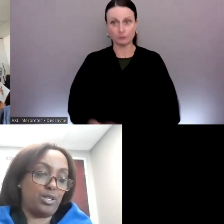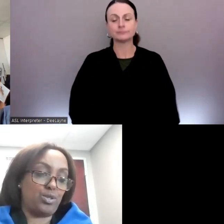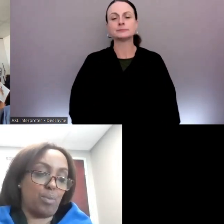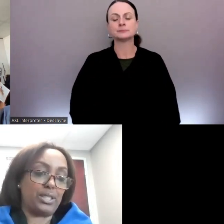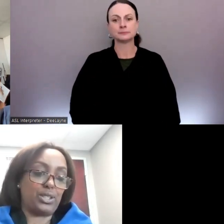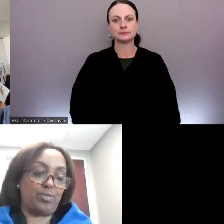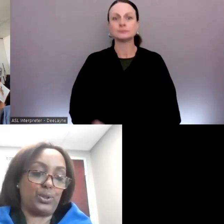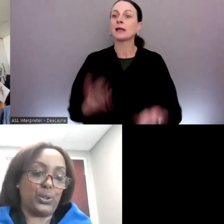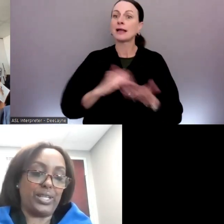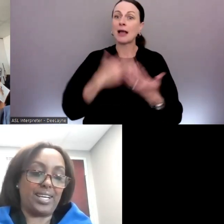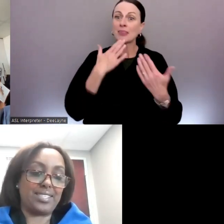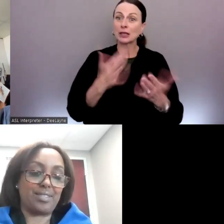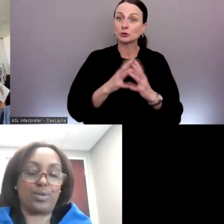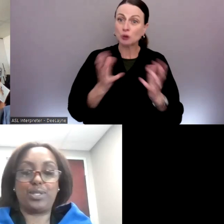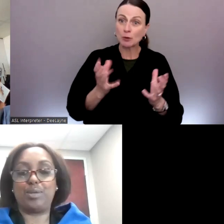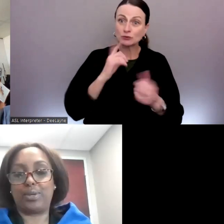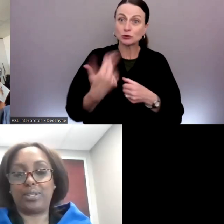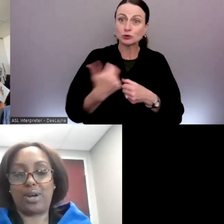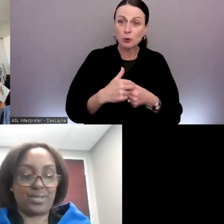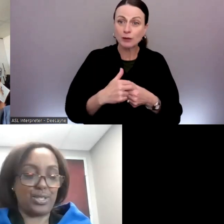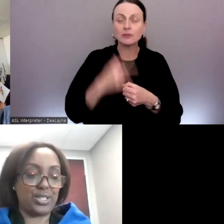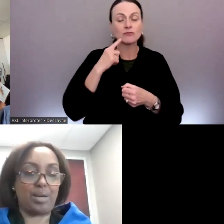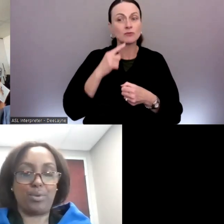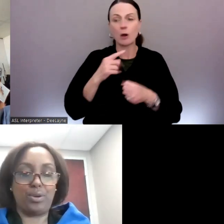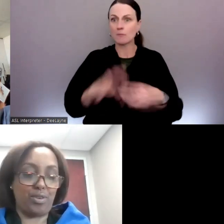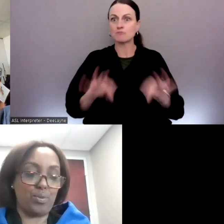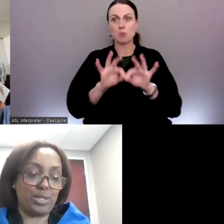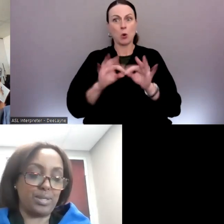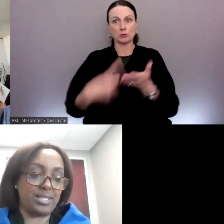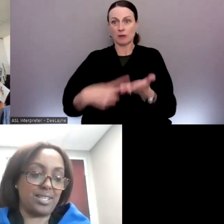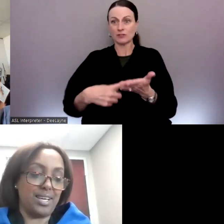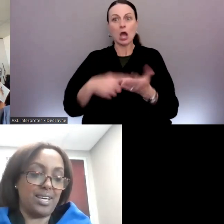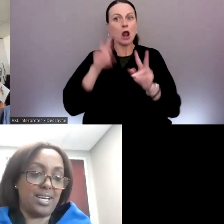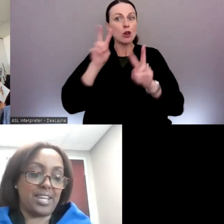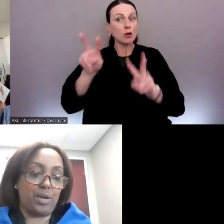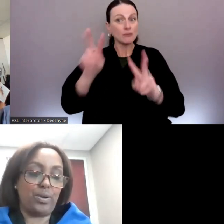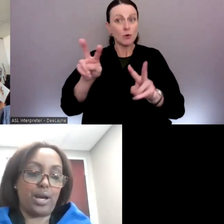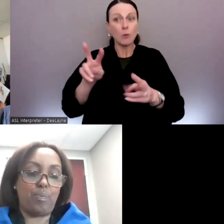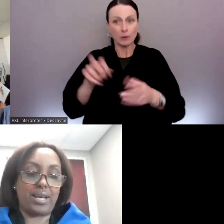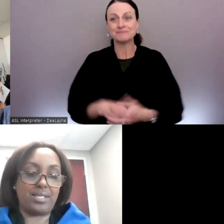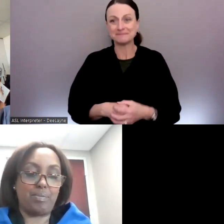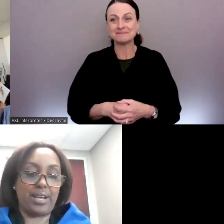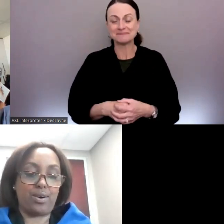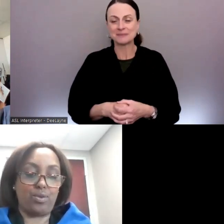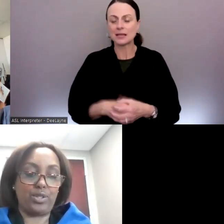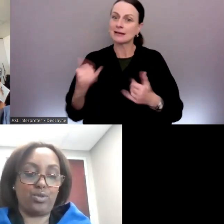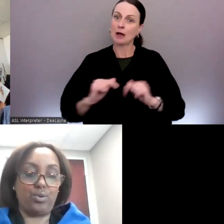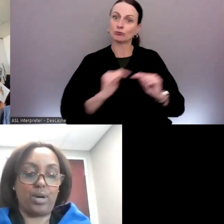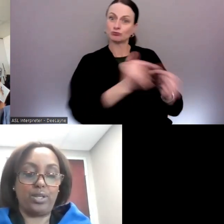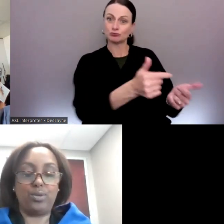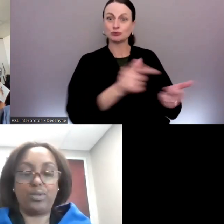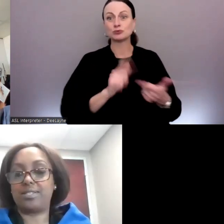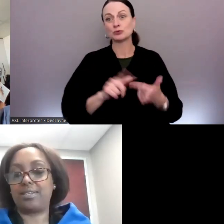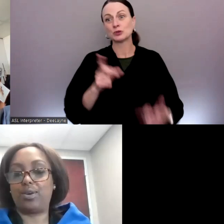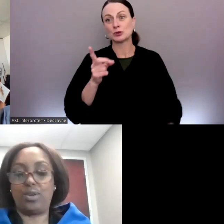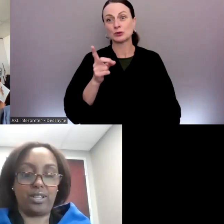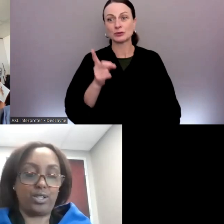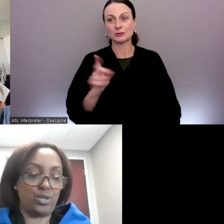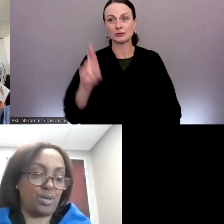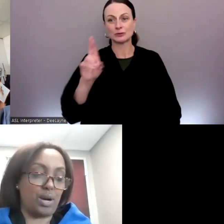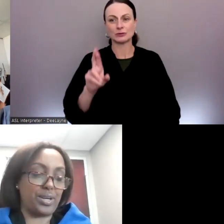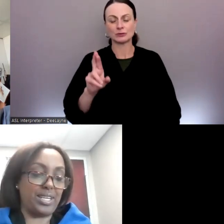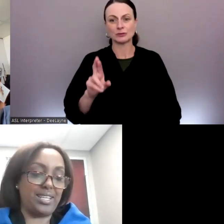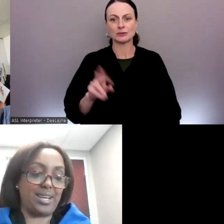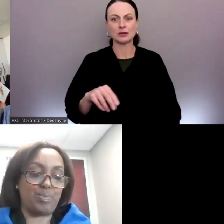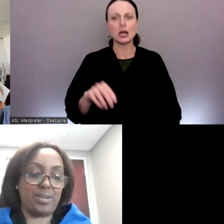Again, thank you so much for joining us for this important conversation. I'm looking forward to it. And I will now pass the mic over to Eunice